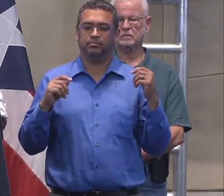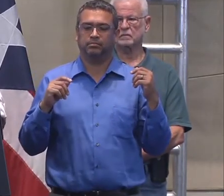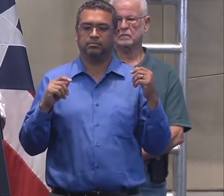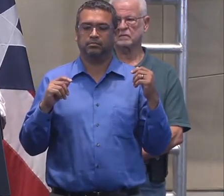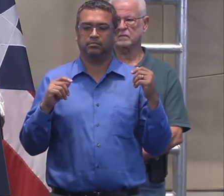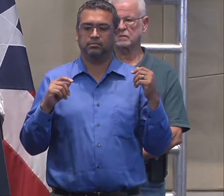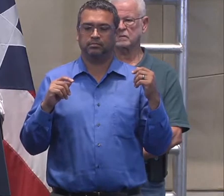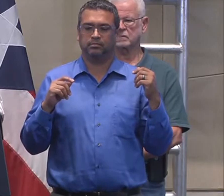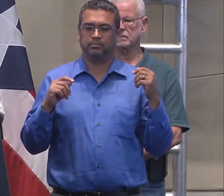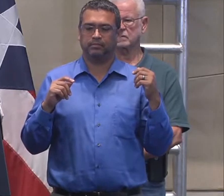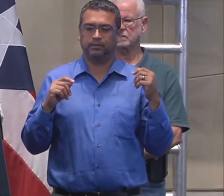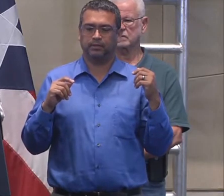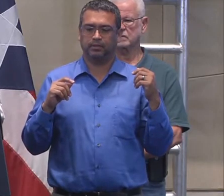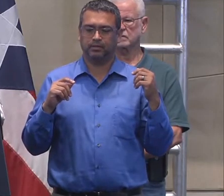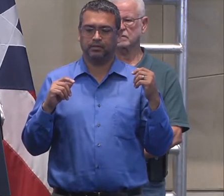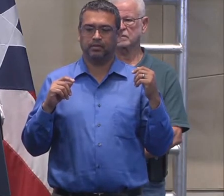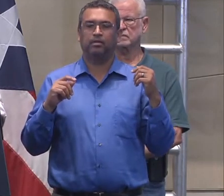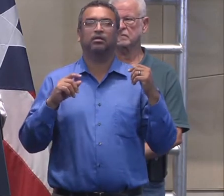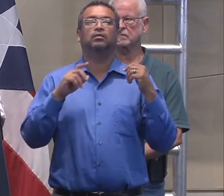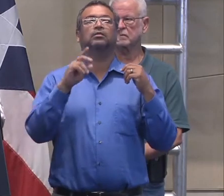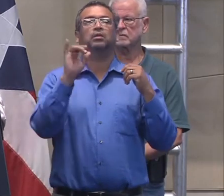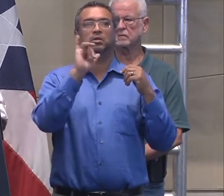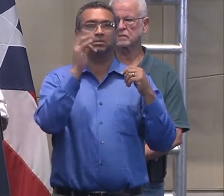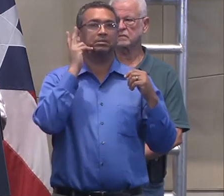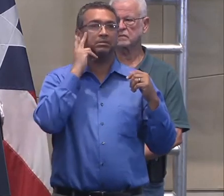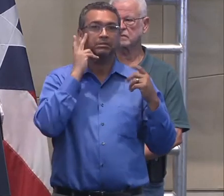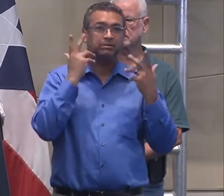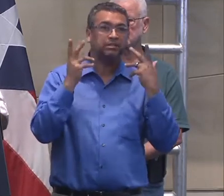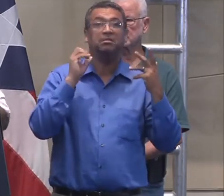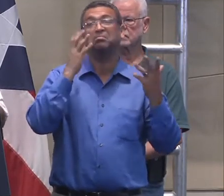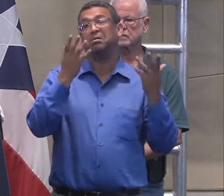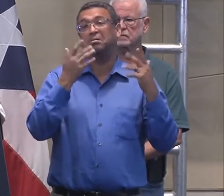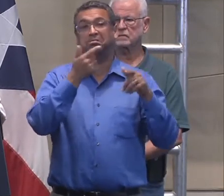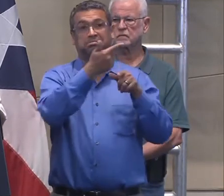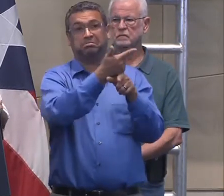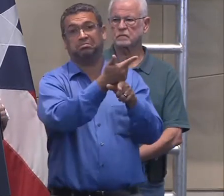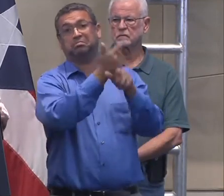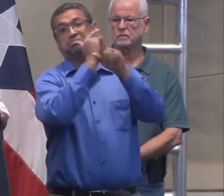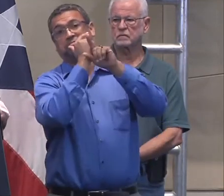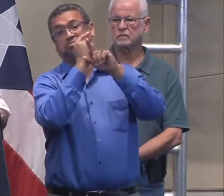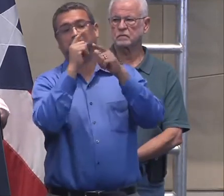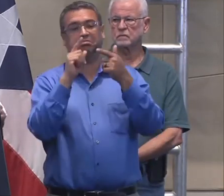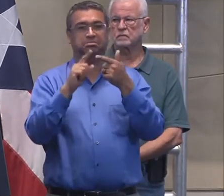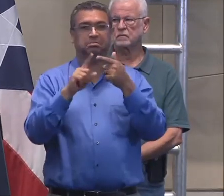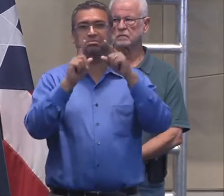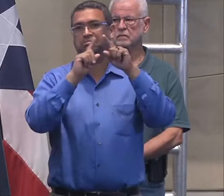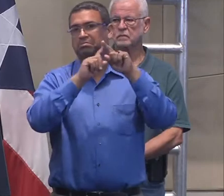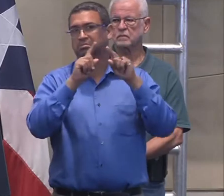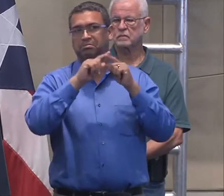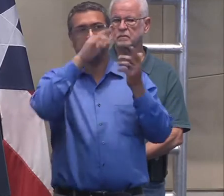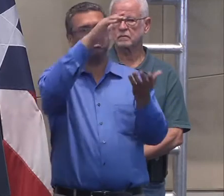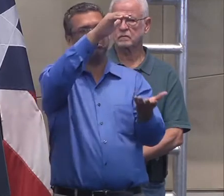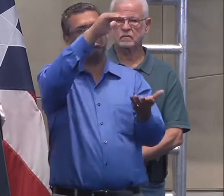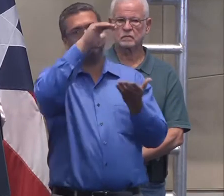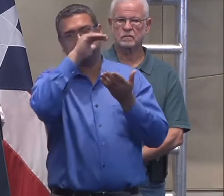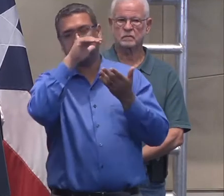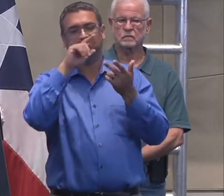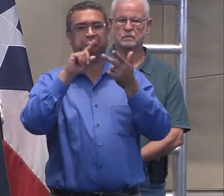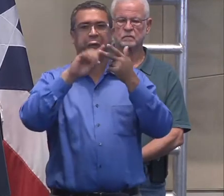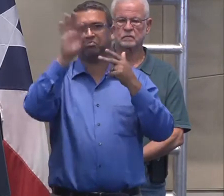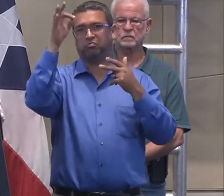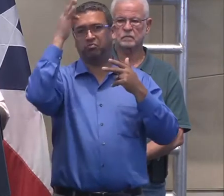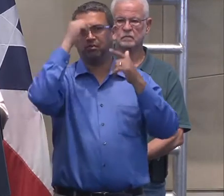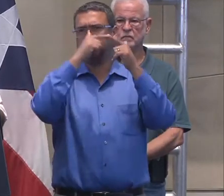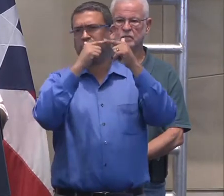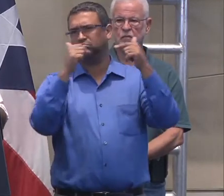have access to the federal loans, uh, if it's going to have access to other federal programs, uh, but certainly I would, I would